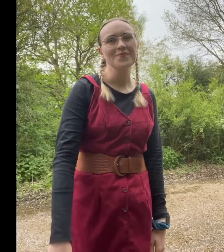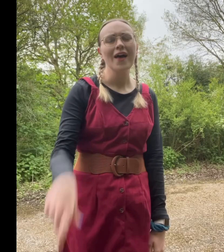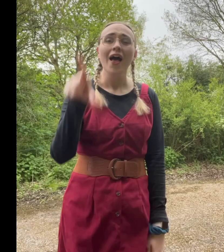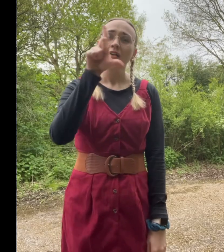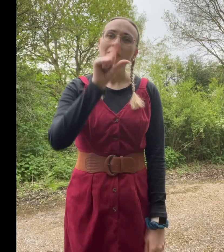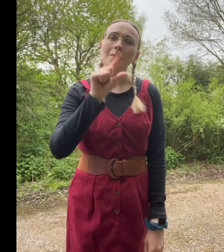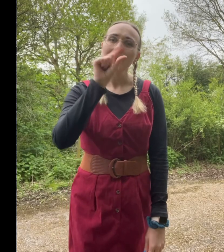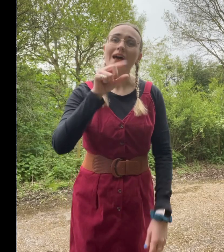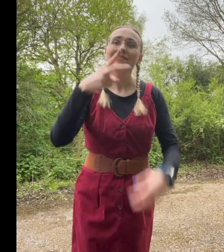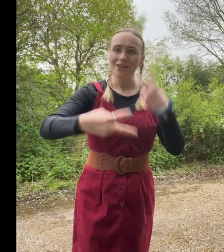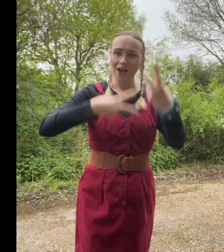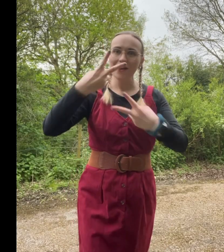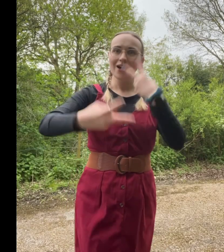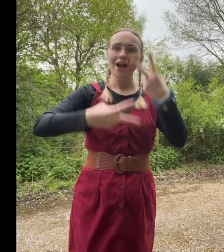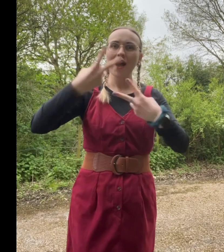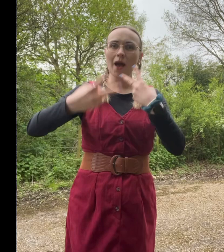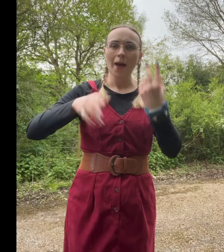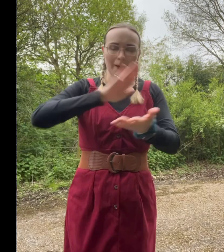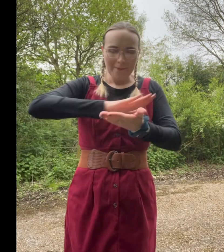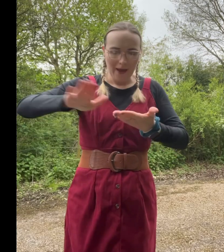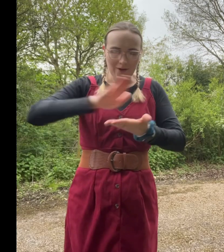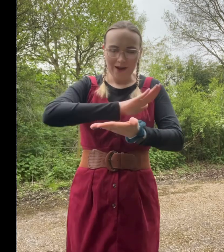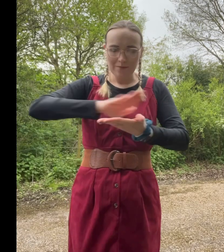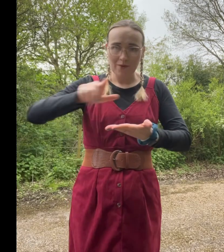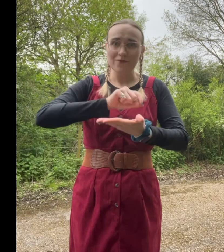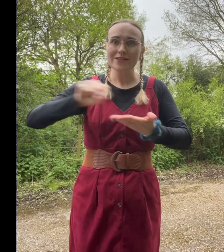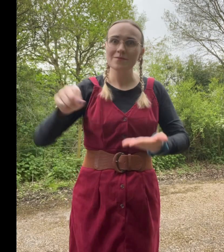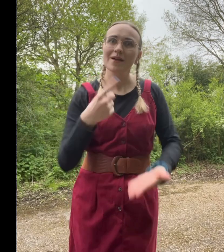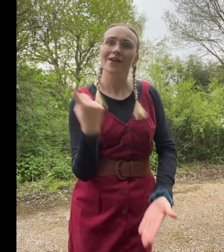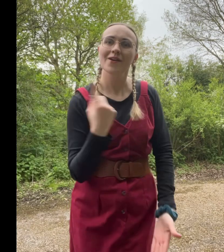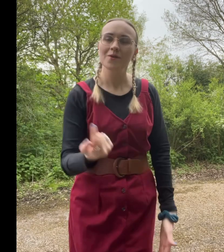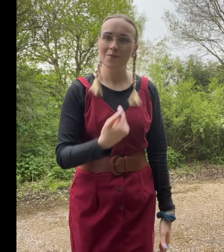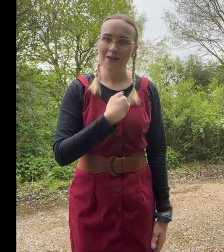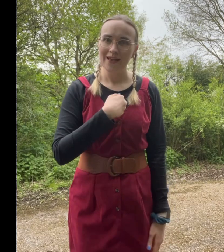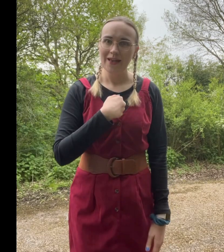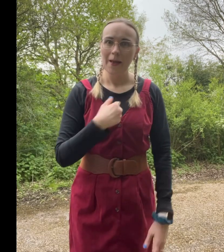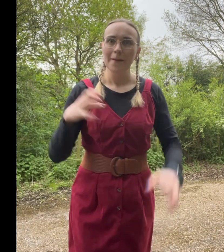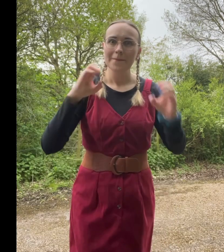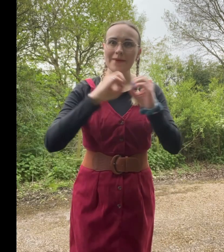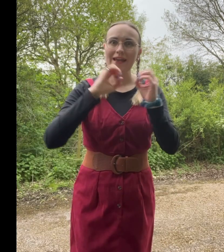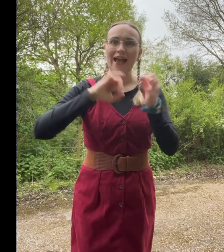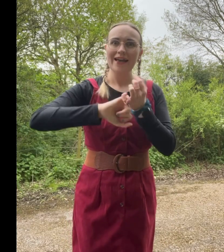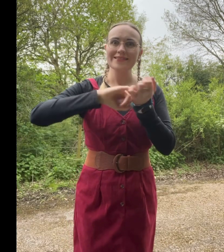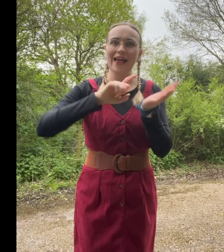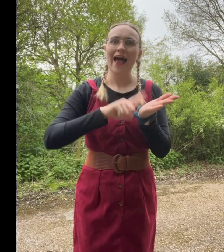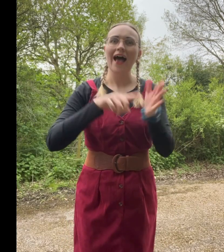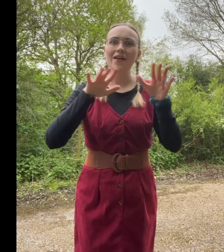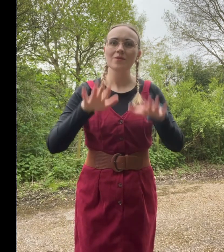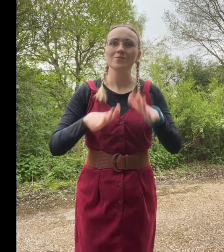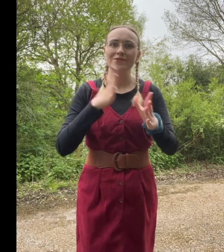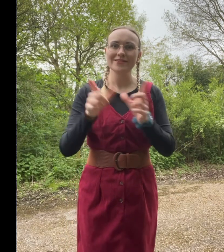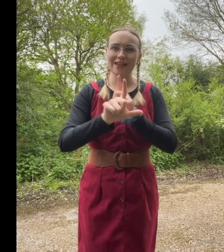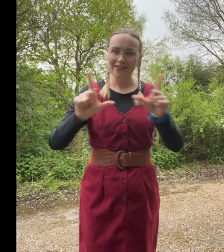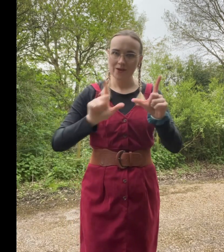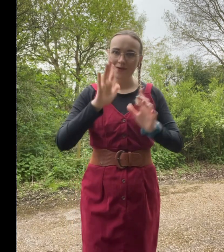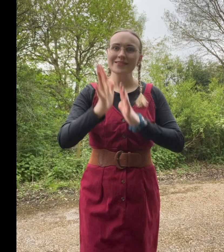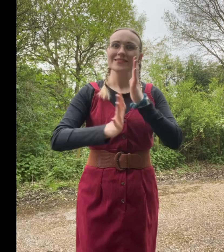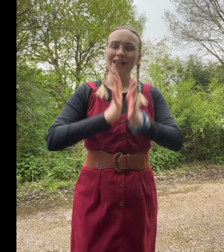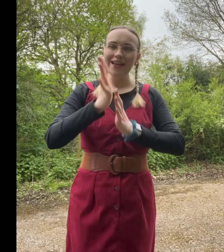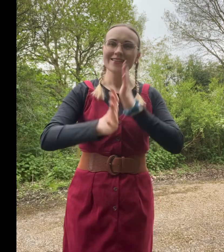The Birdsong, poem written by me, signed in BSL, British Sign